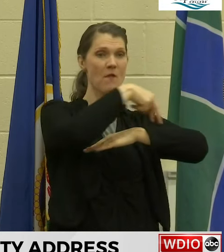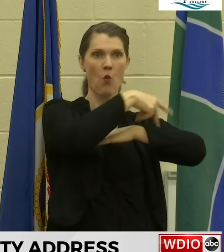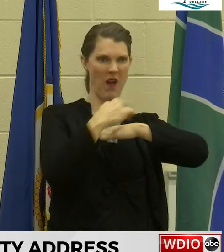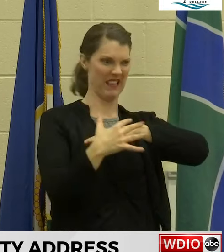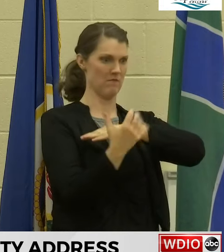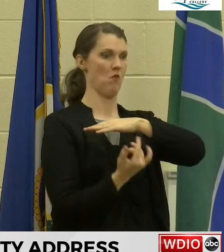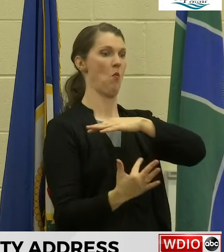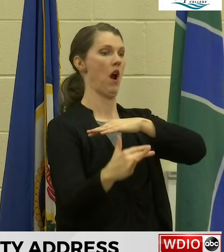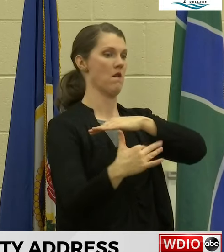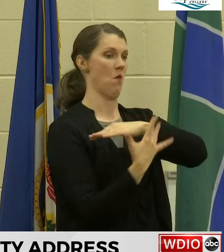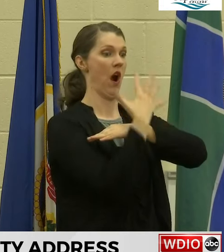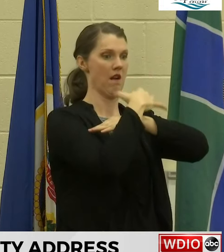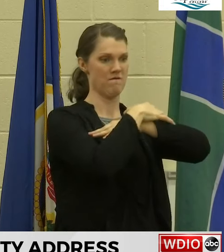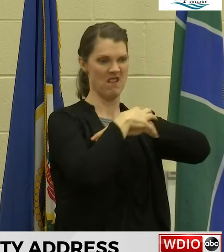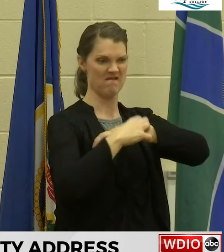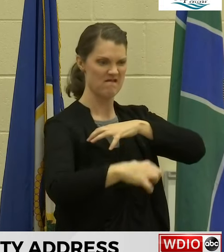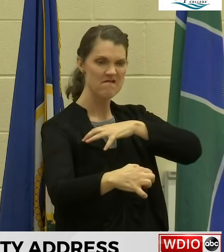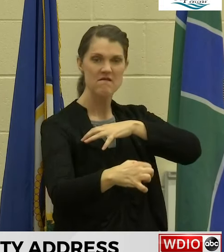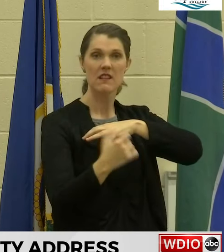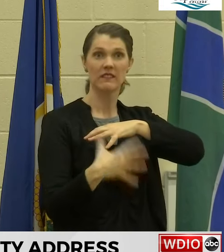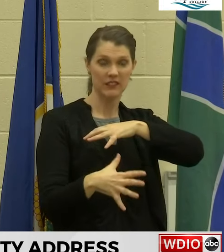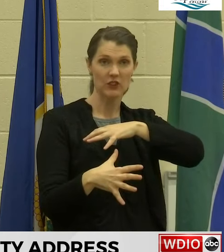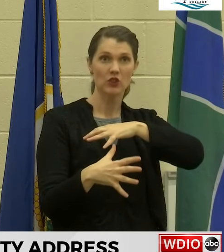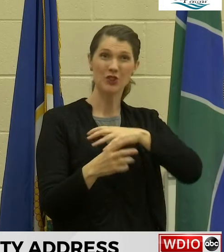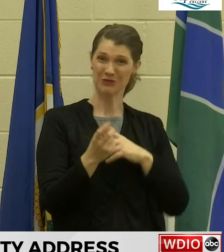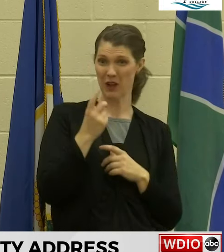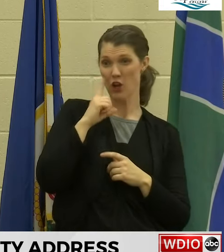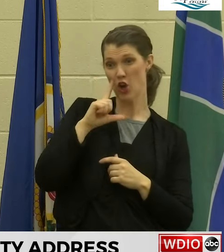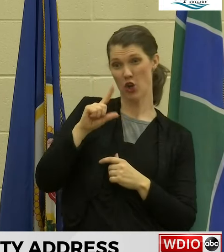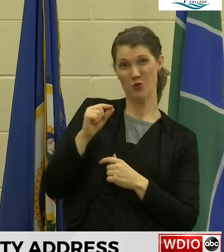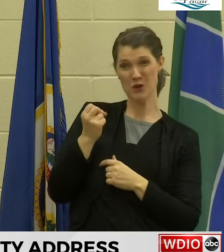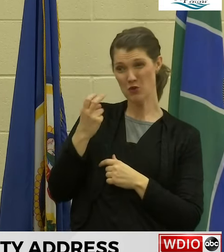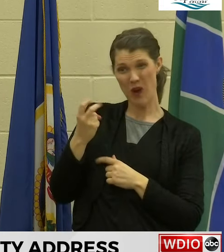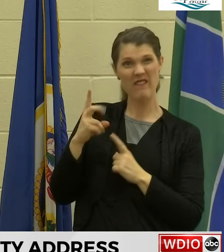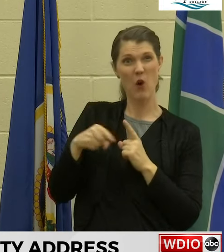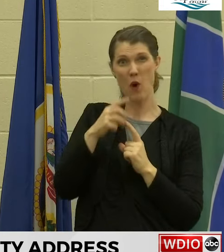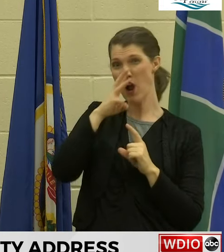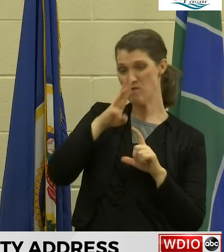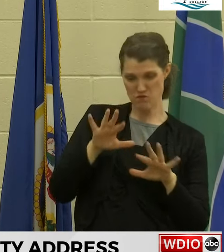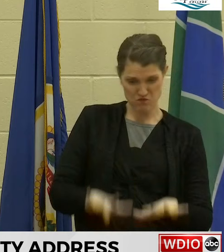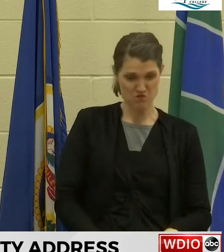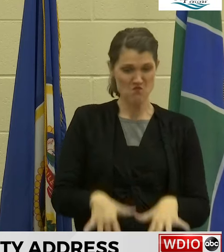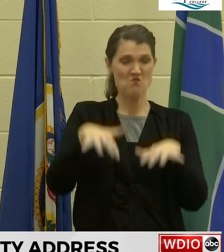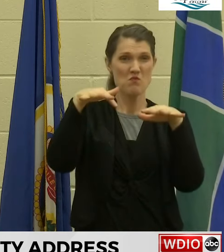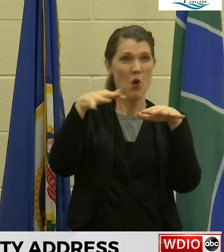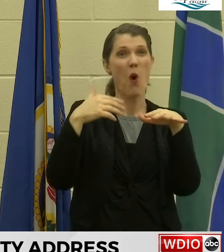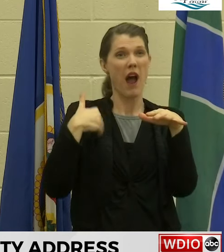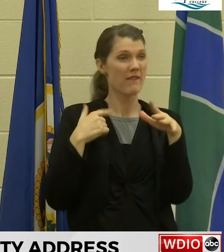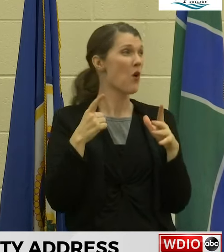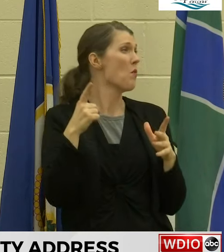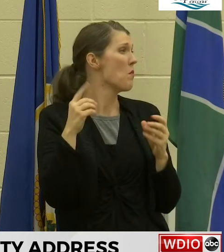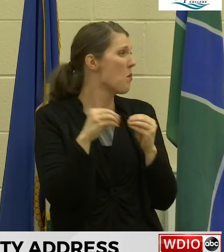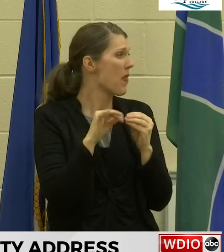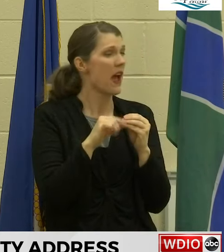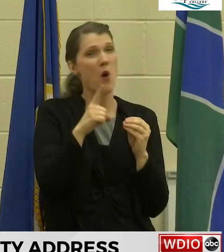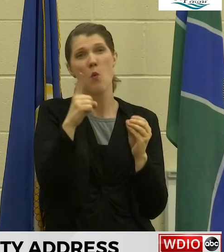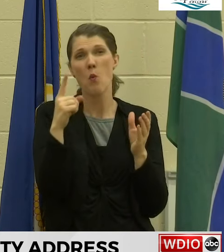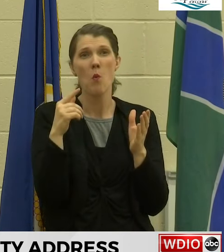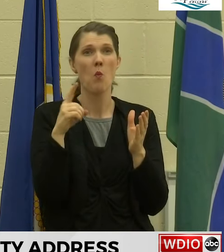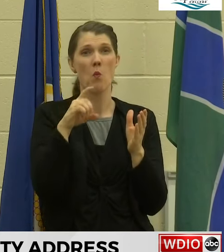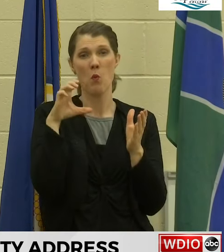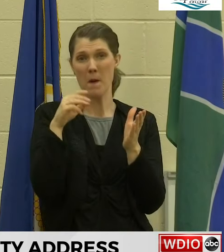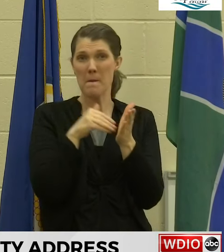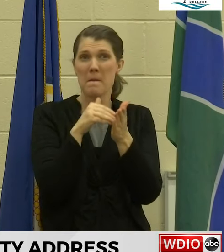We saw the very real effects of climate change in 2012 when we suffered over $100 million in